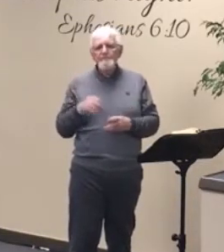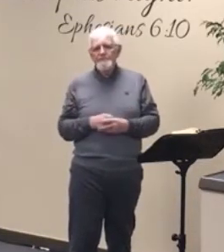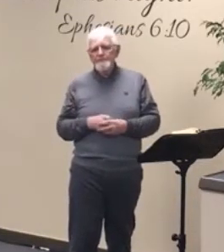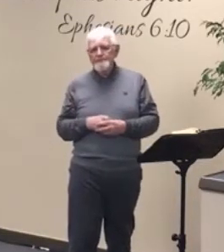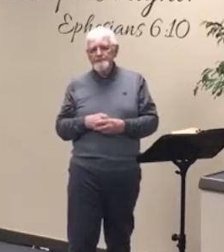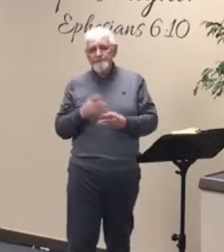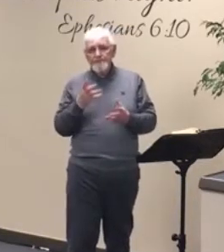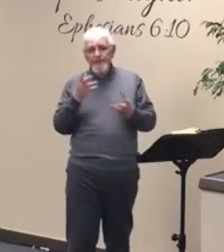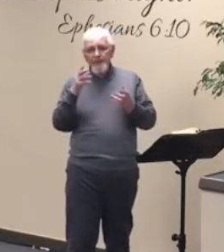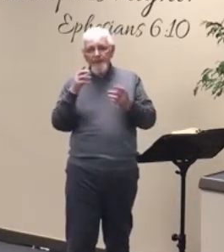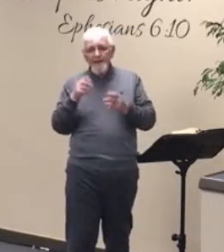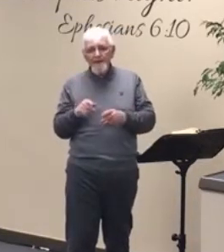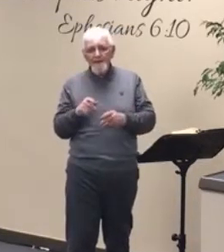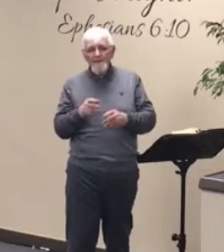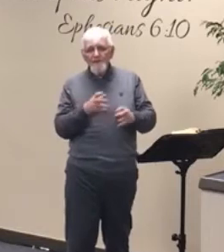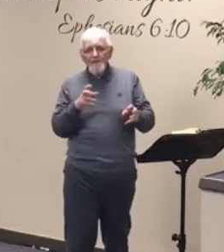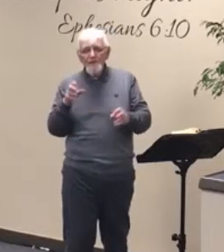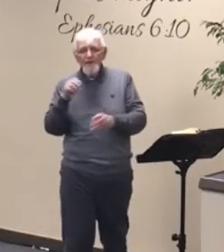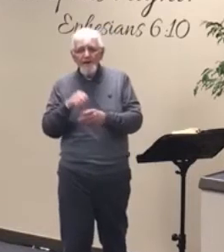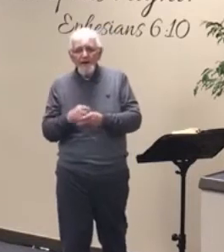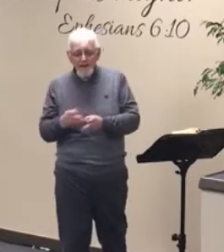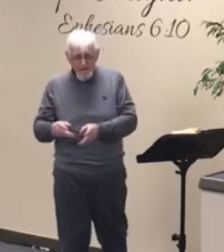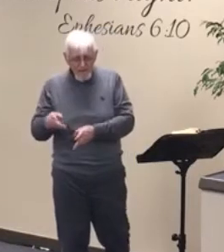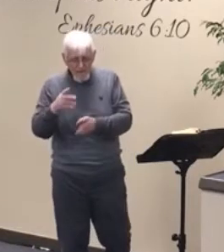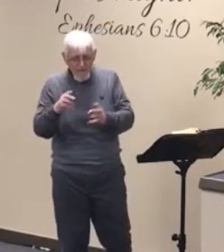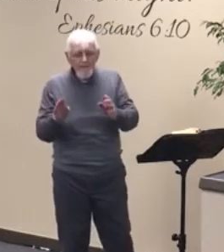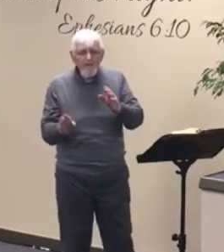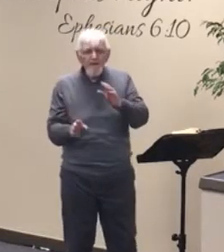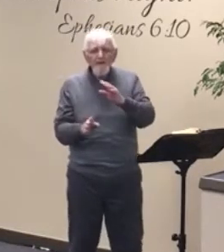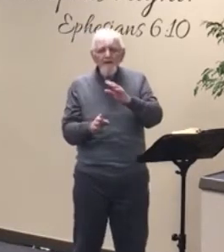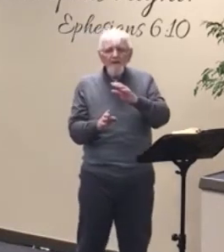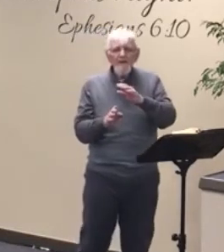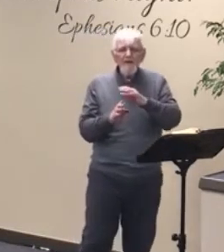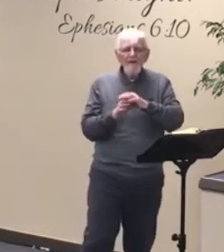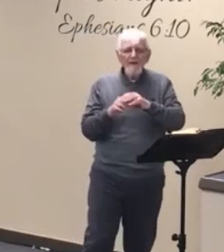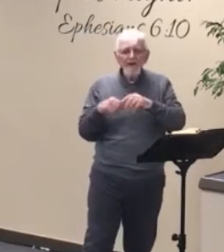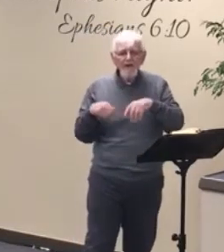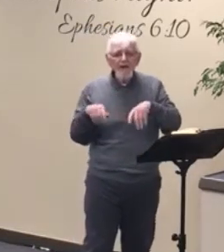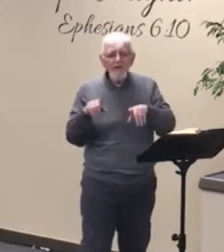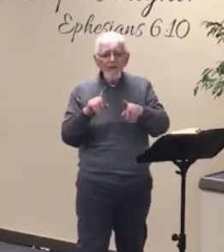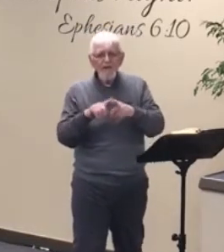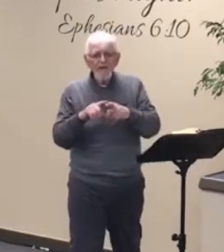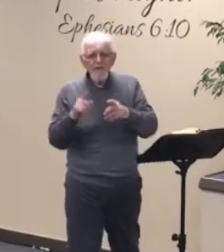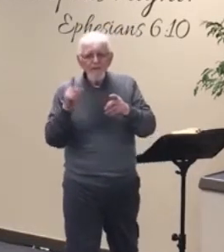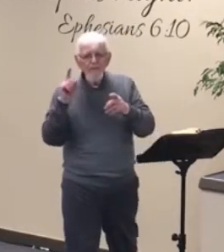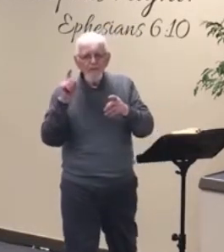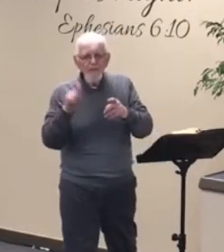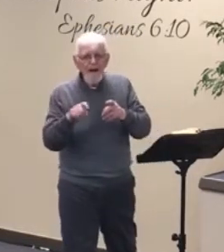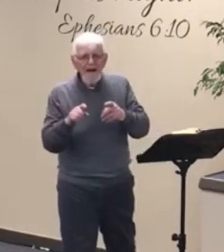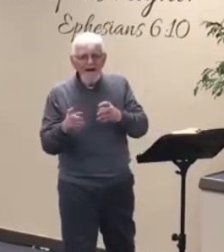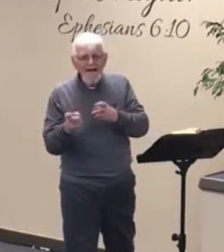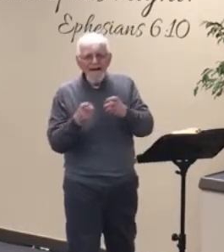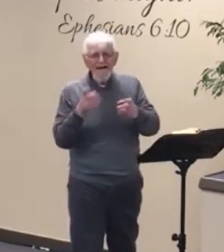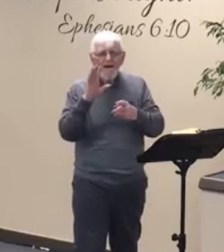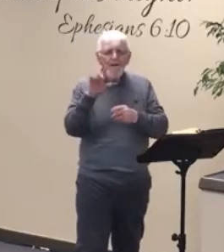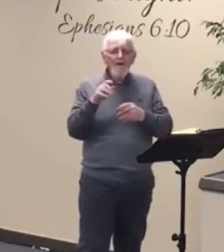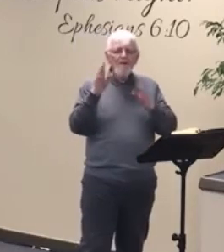You know what you're going to have to do in this process of humility? You're going to have to deal with the Benjamin